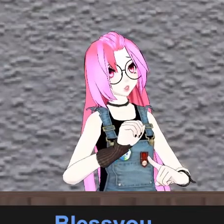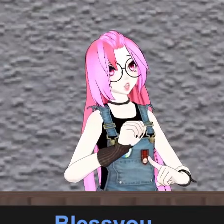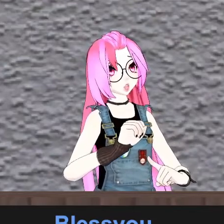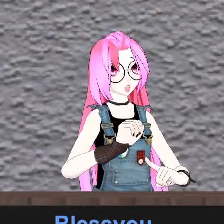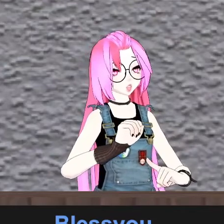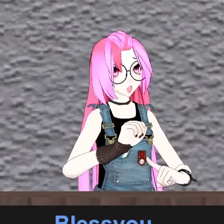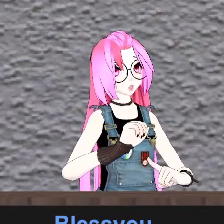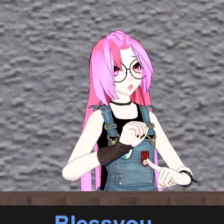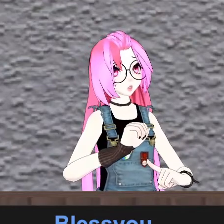conversation.